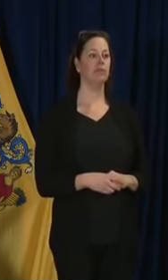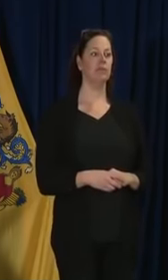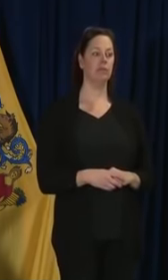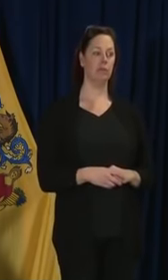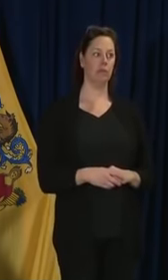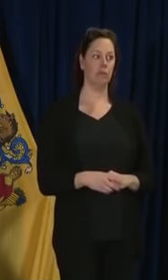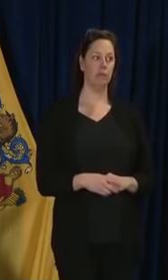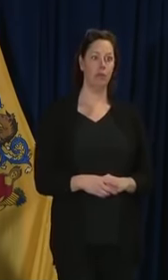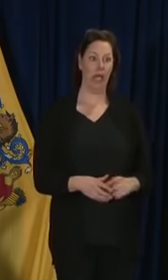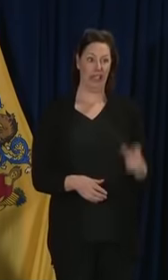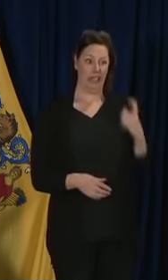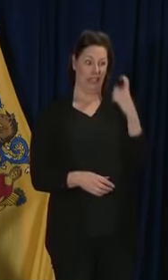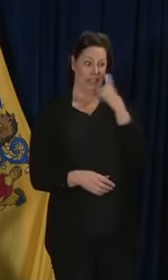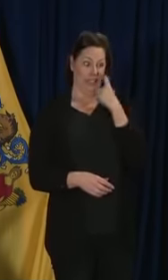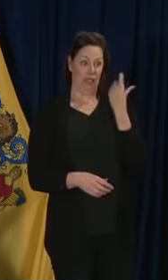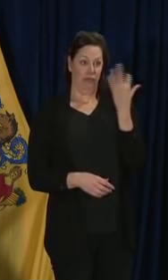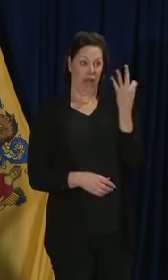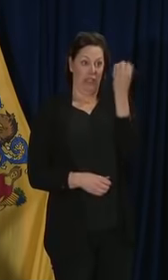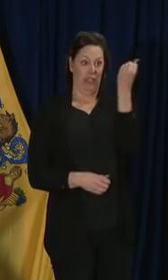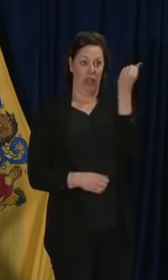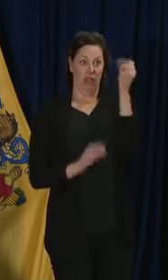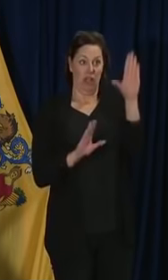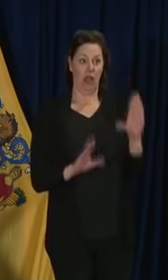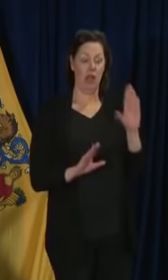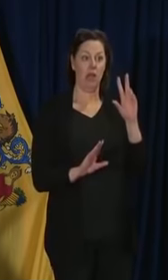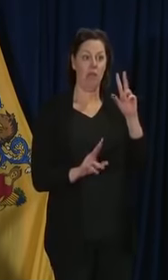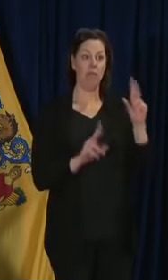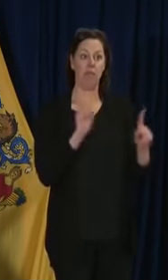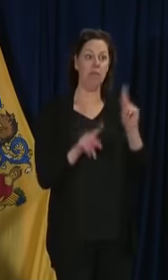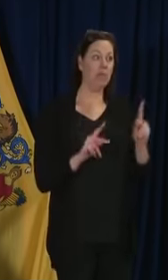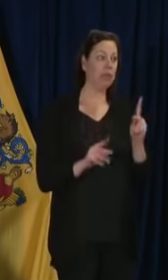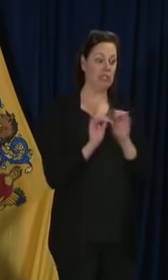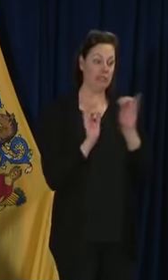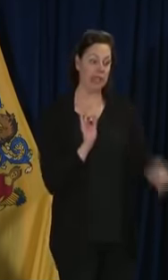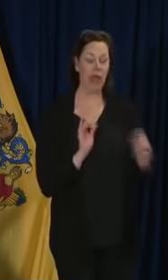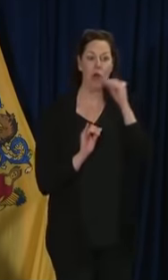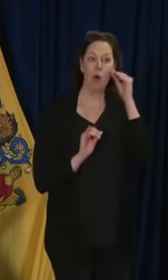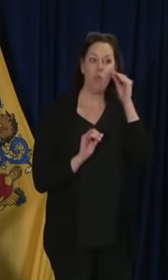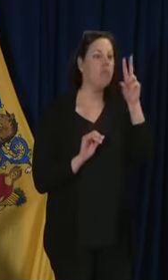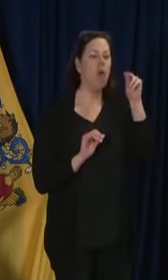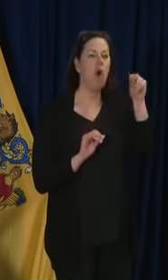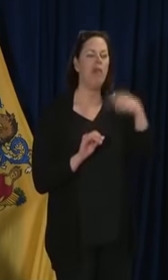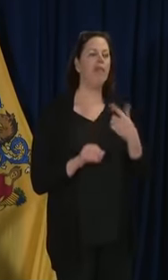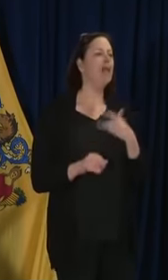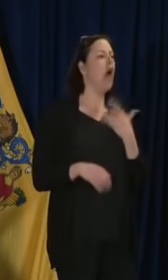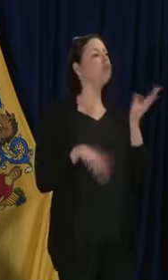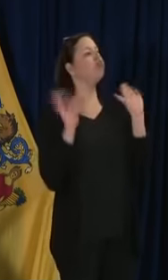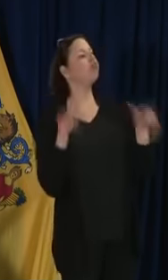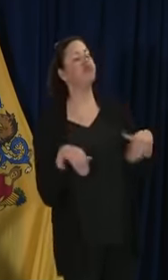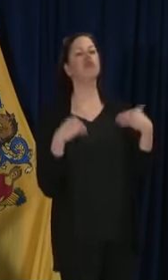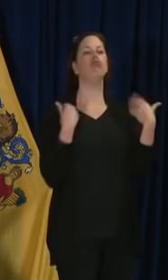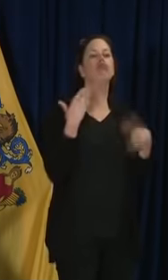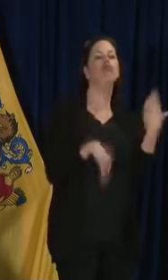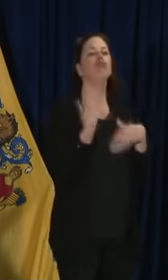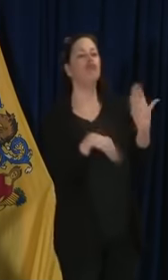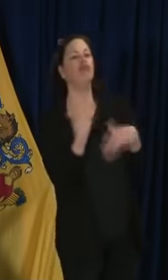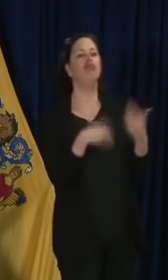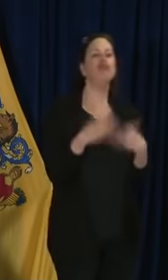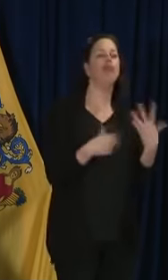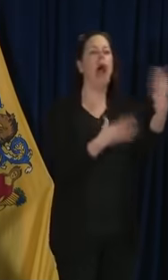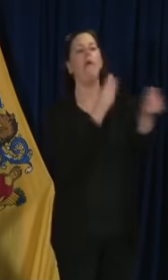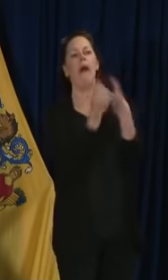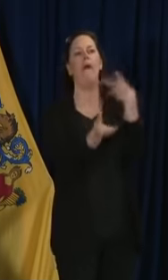all saw over the weekend that not enough New Jerseyans are taking to heart the need for social distancing that is absolutely vital to